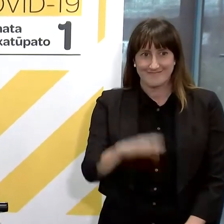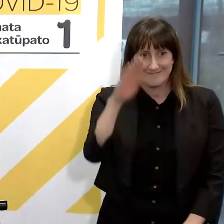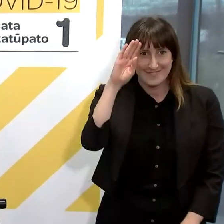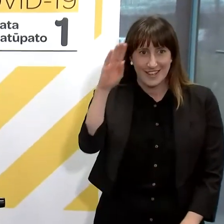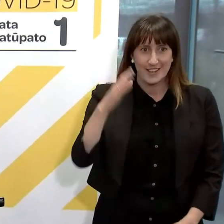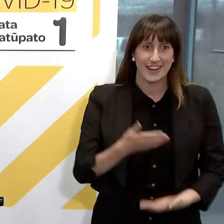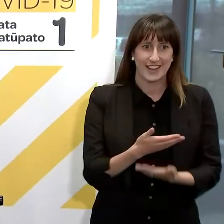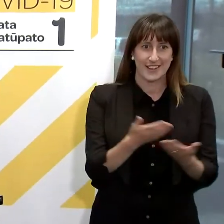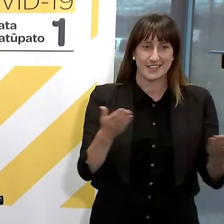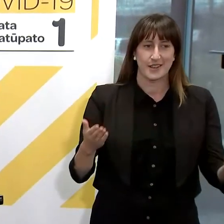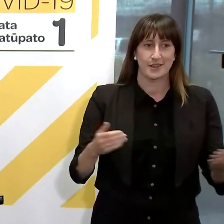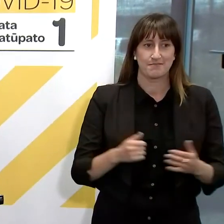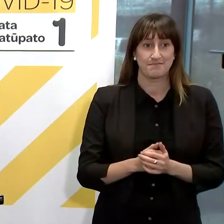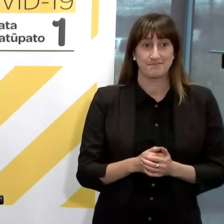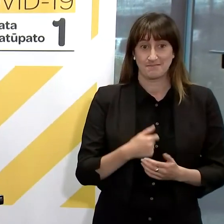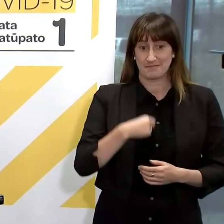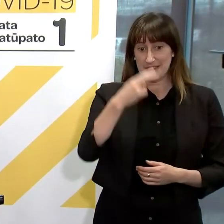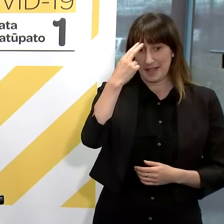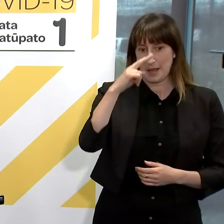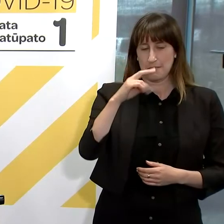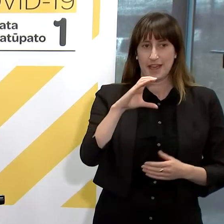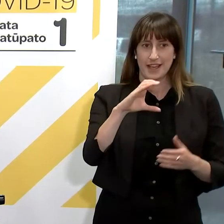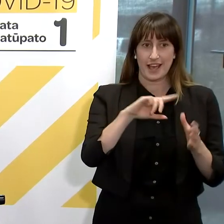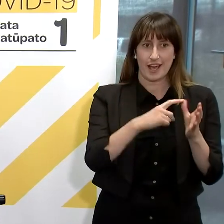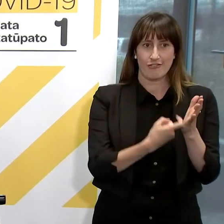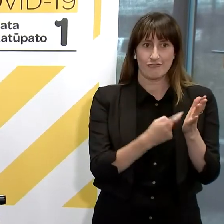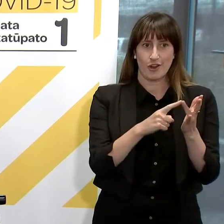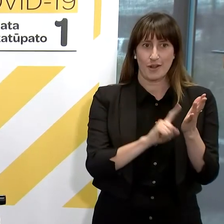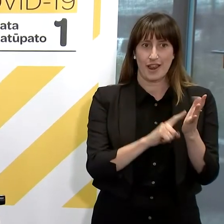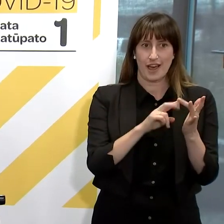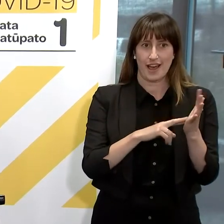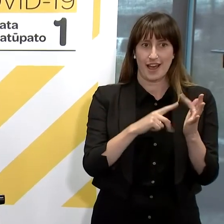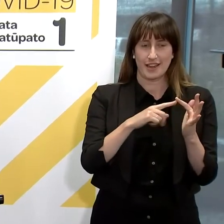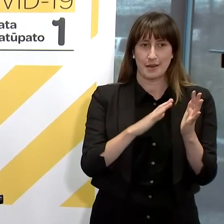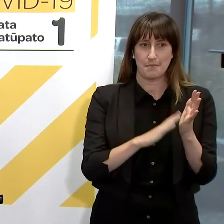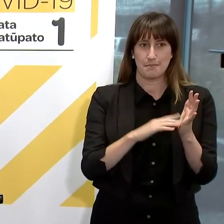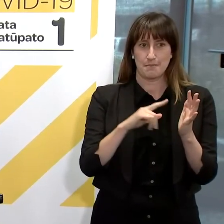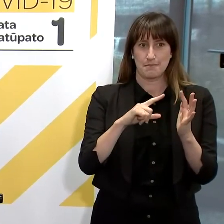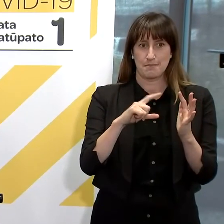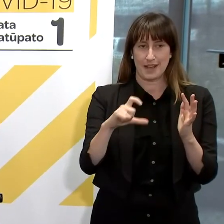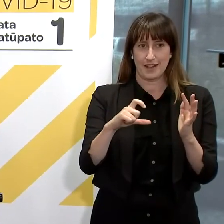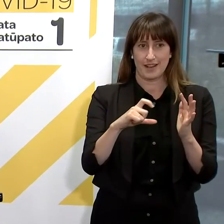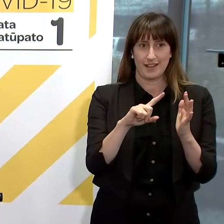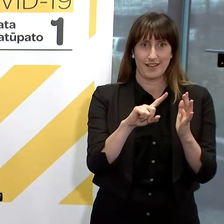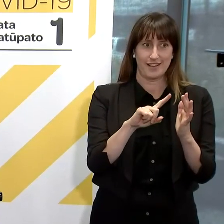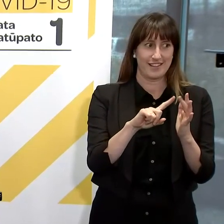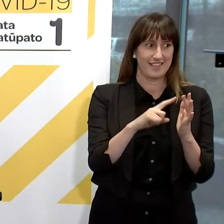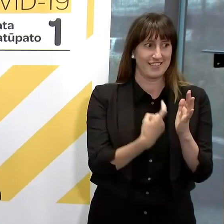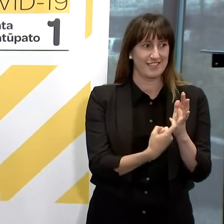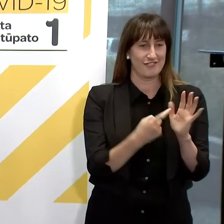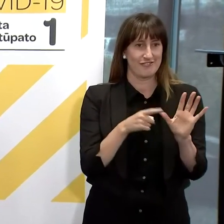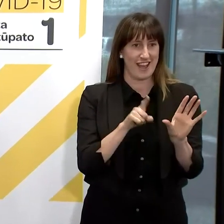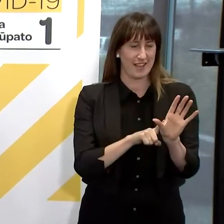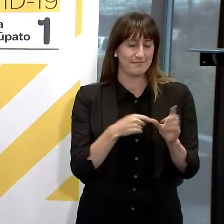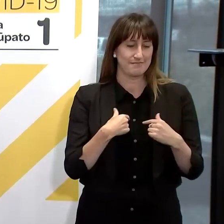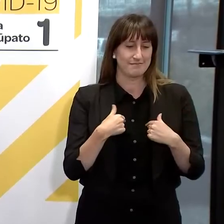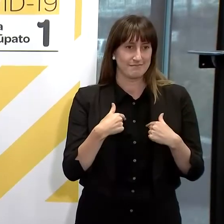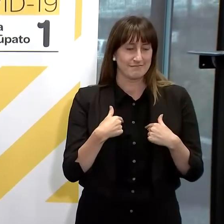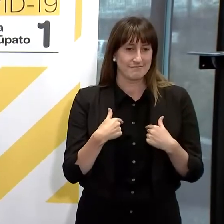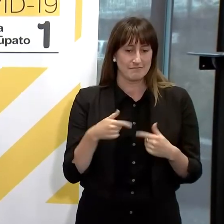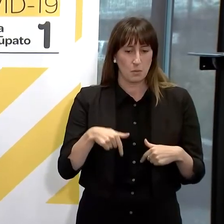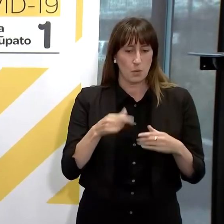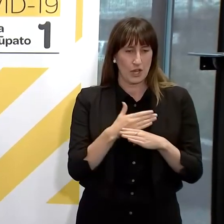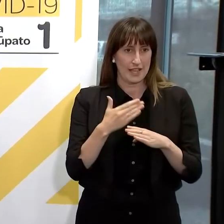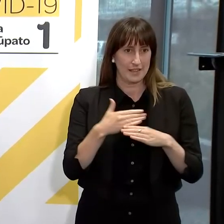Kia ora koutou. I'm Caroline McElnay and I'm the Director of Public Health here at the Ministry of Health. Today, the Ministry